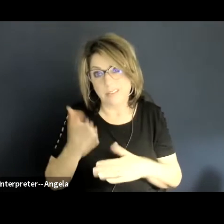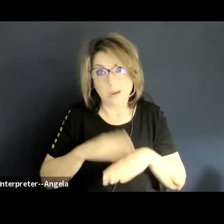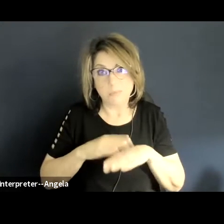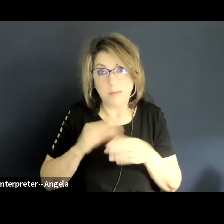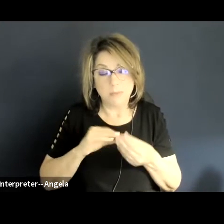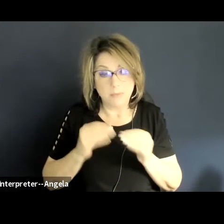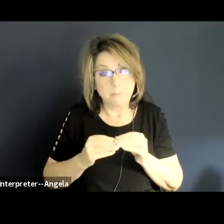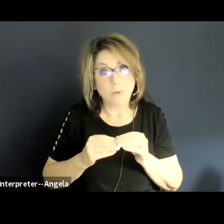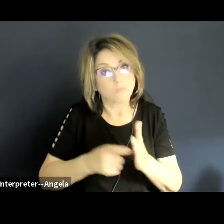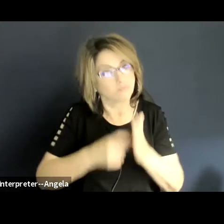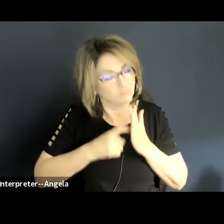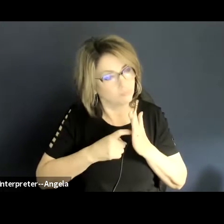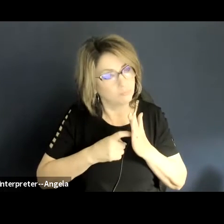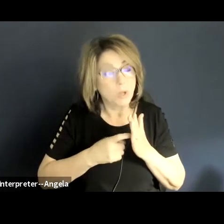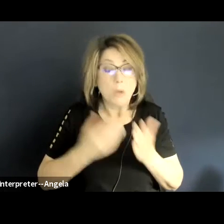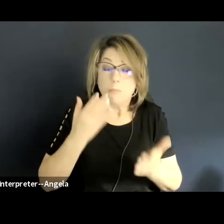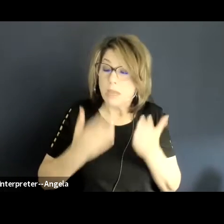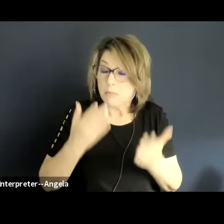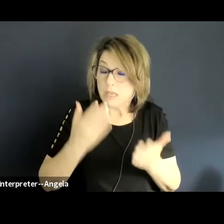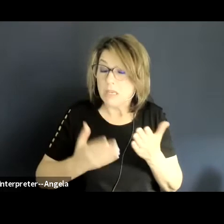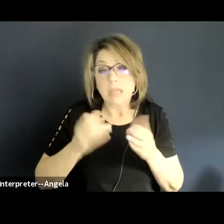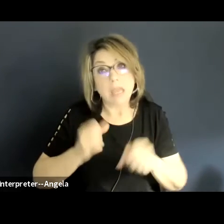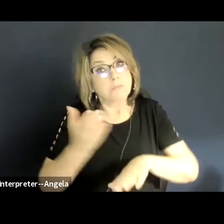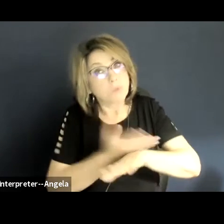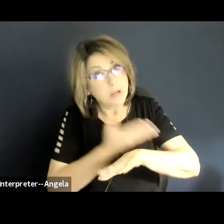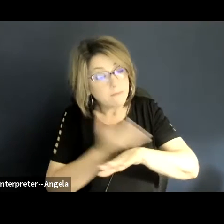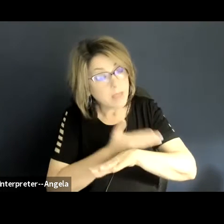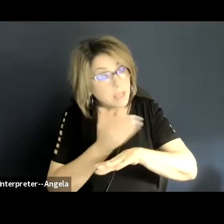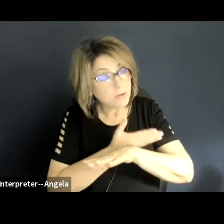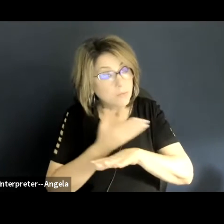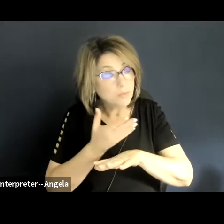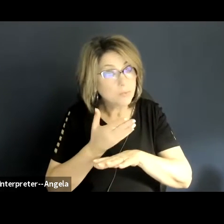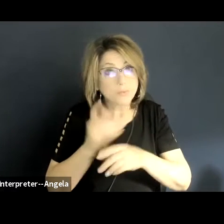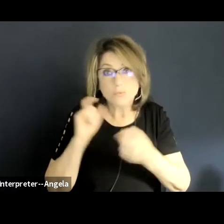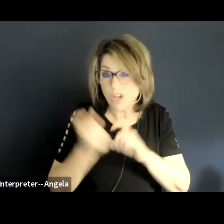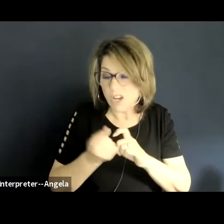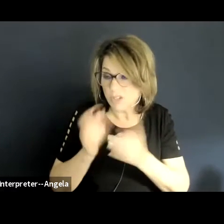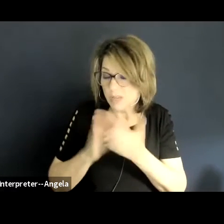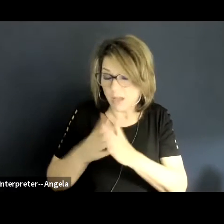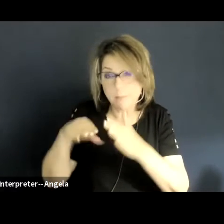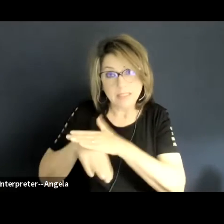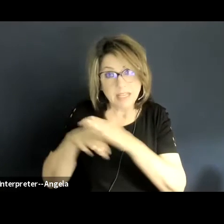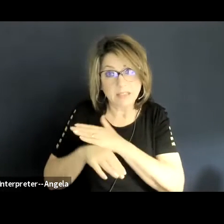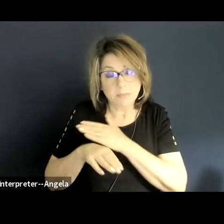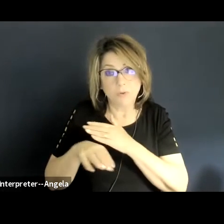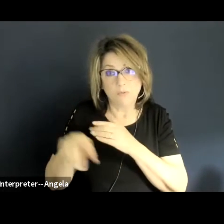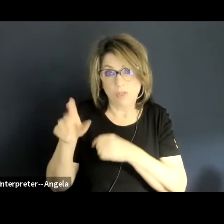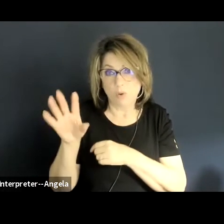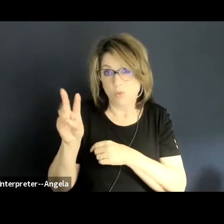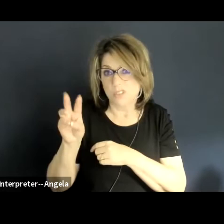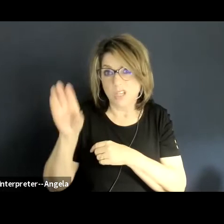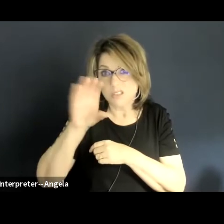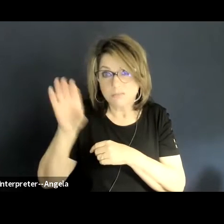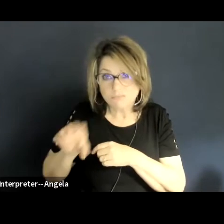be opportunities to renovate, to make accessible some of those units. And, again,